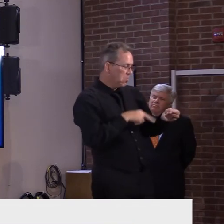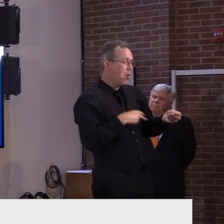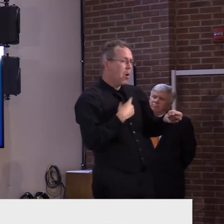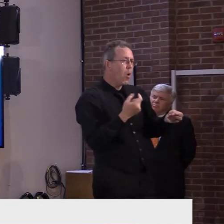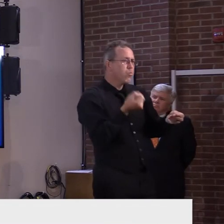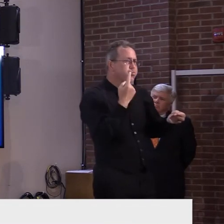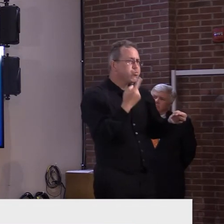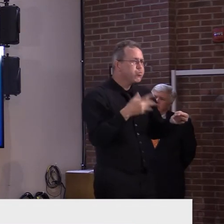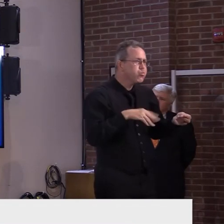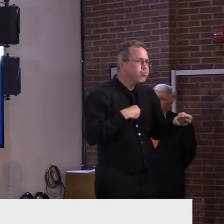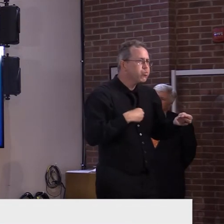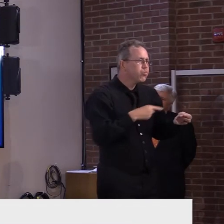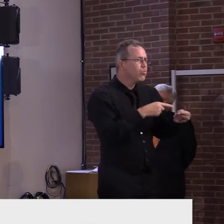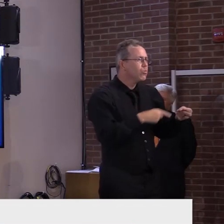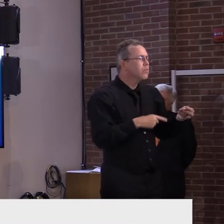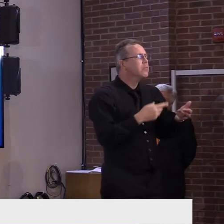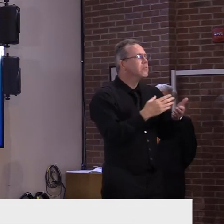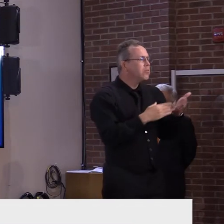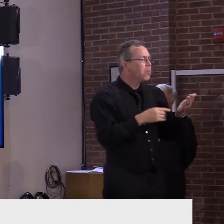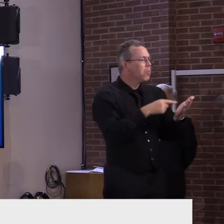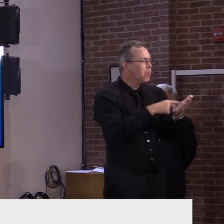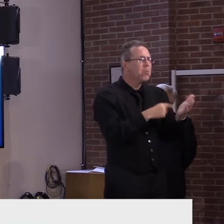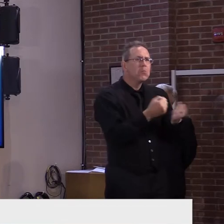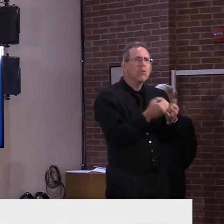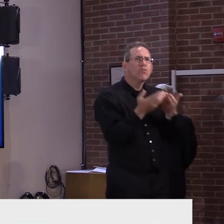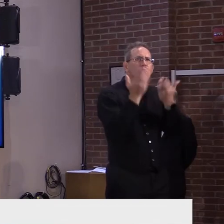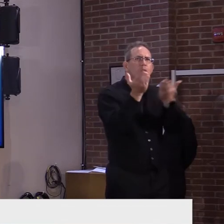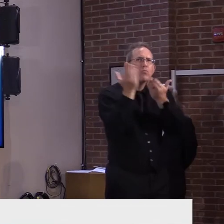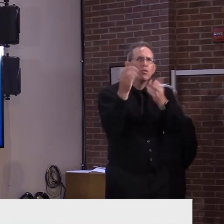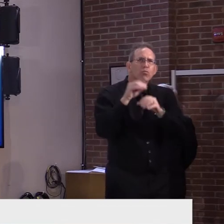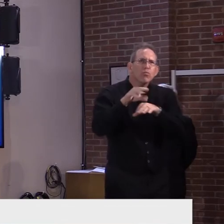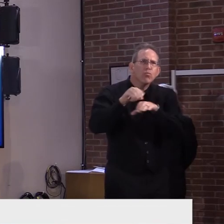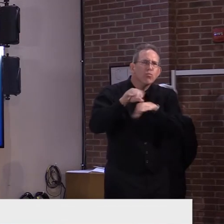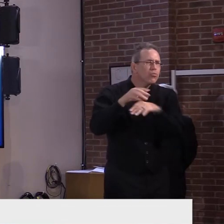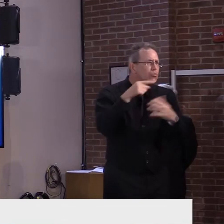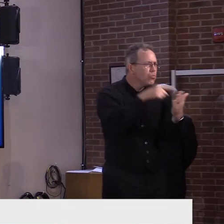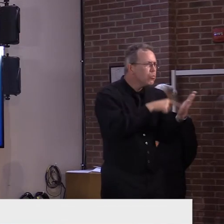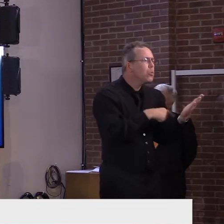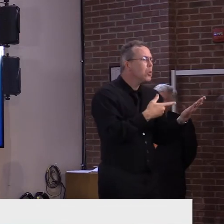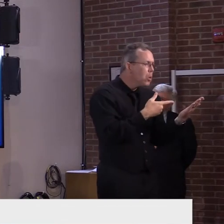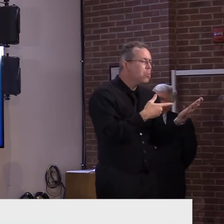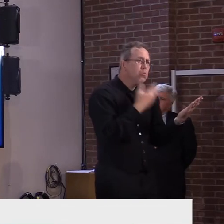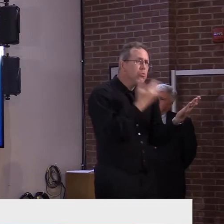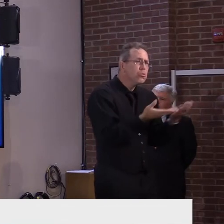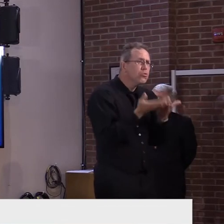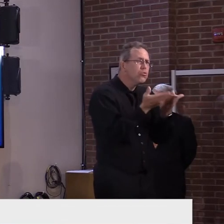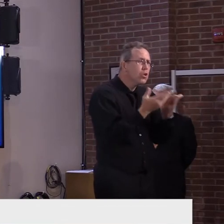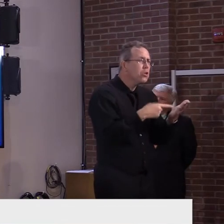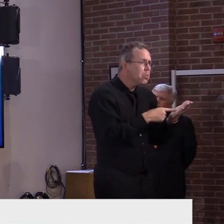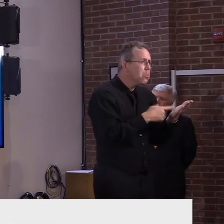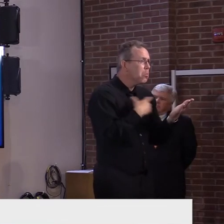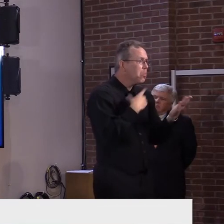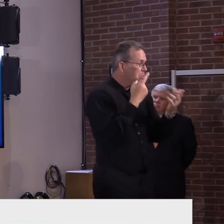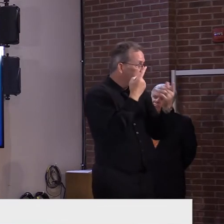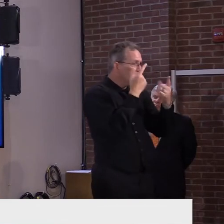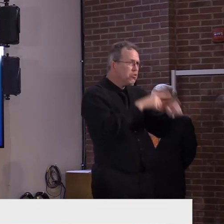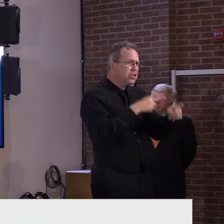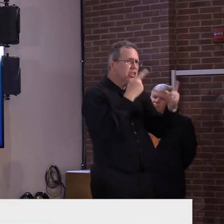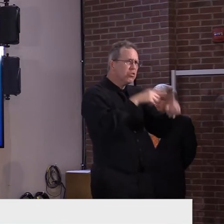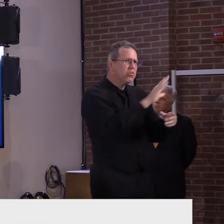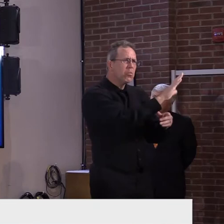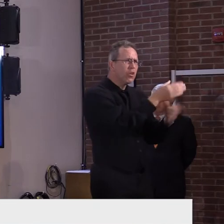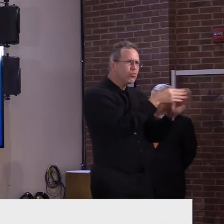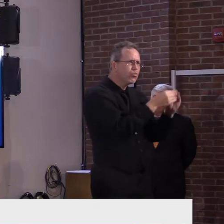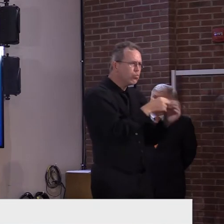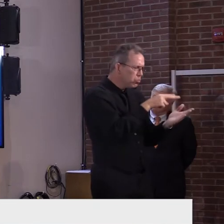health recommendations that we were pretty aligned with anyways. I think my concerns today really are related to